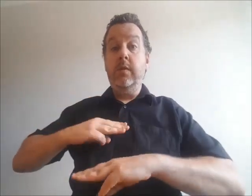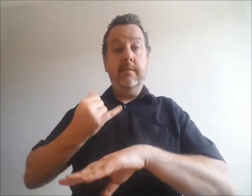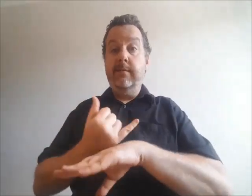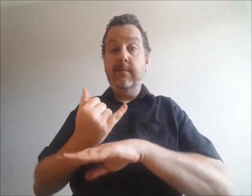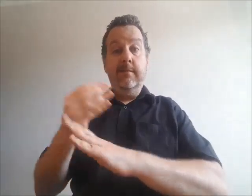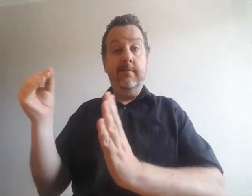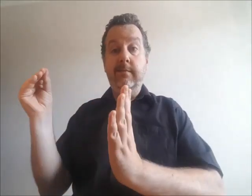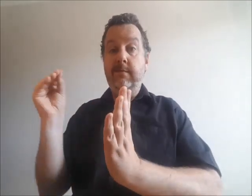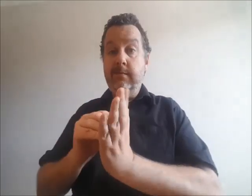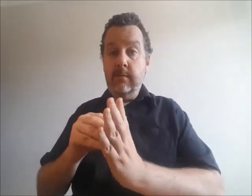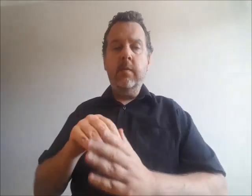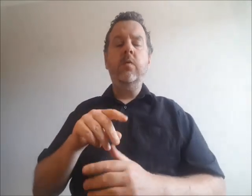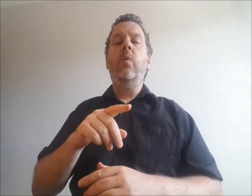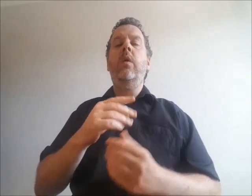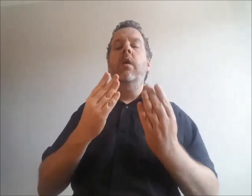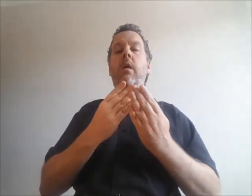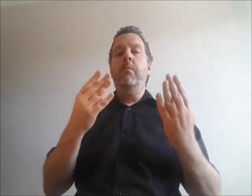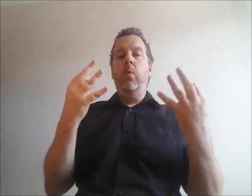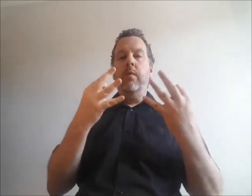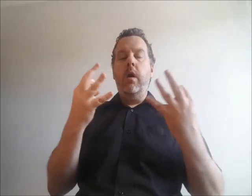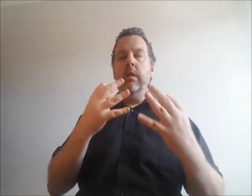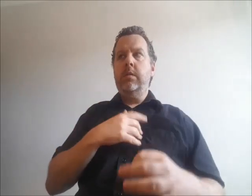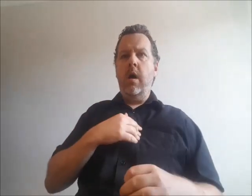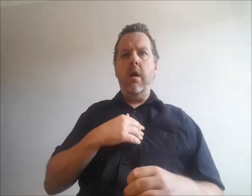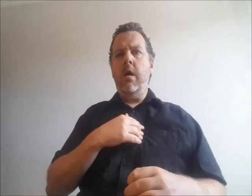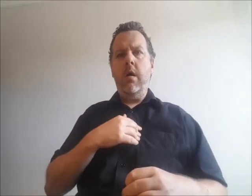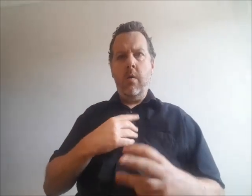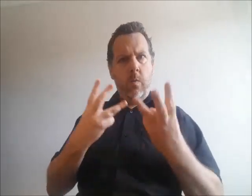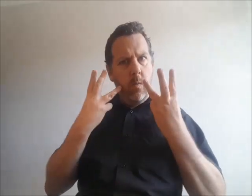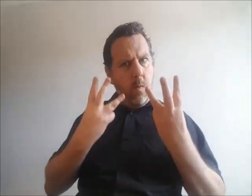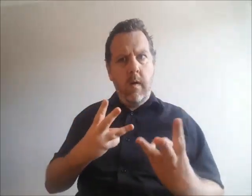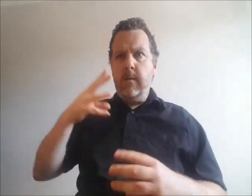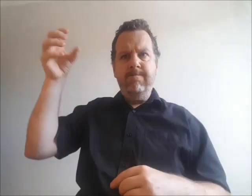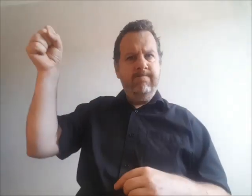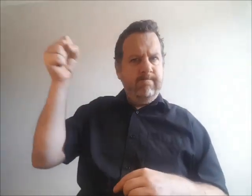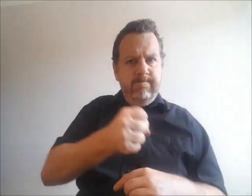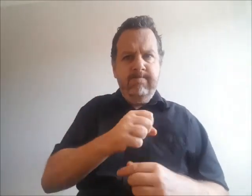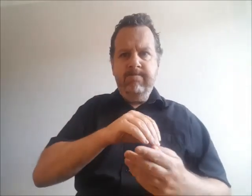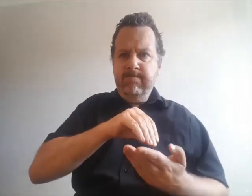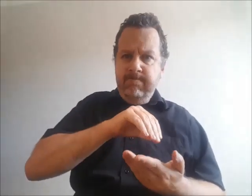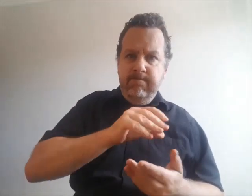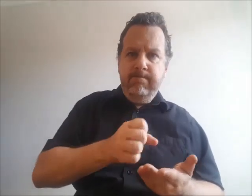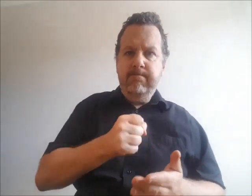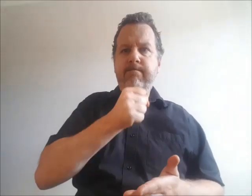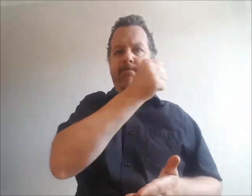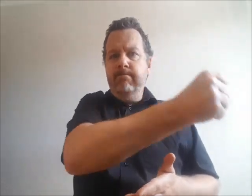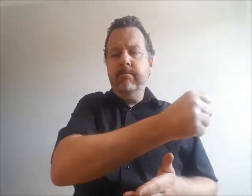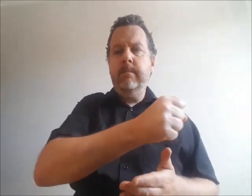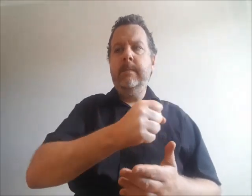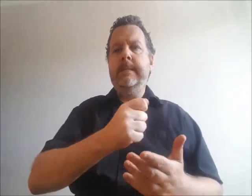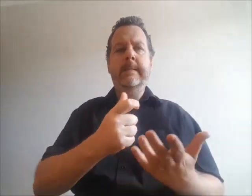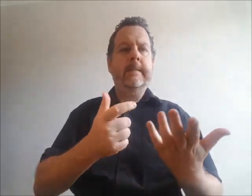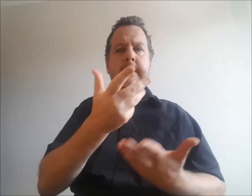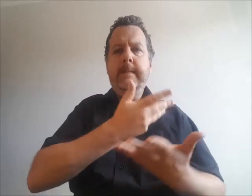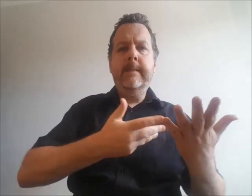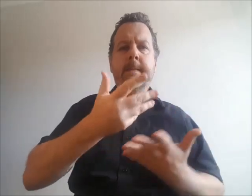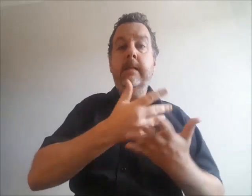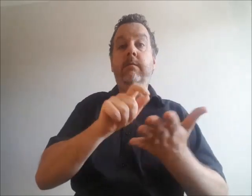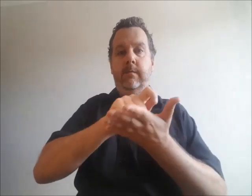for. But the Sisters of Mercy School wasn't on this list. But the Board of Guardians really wanted to go ahead with their plan, so they